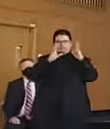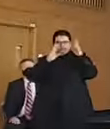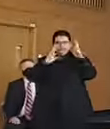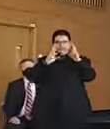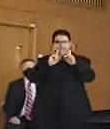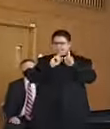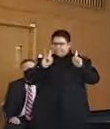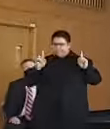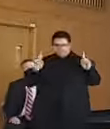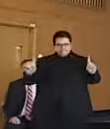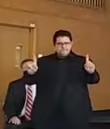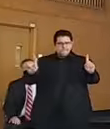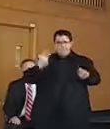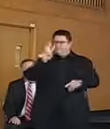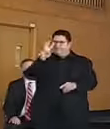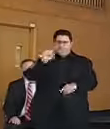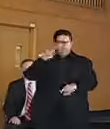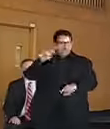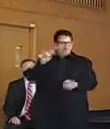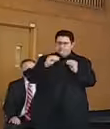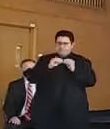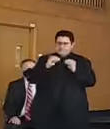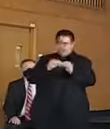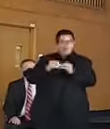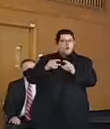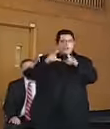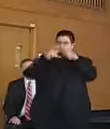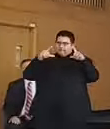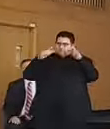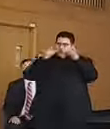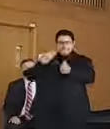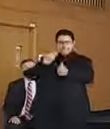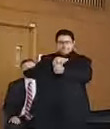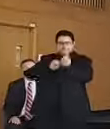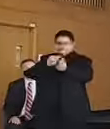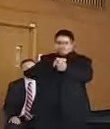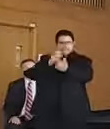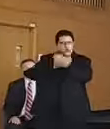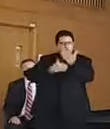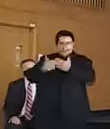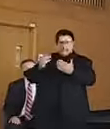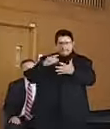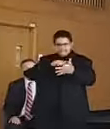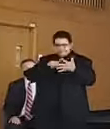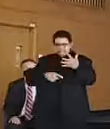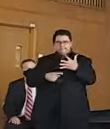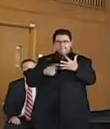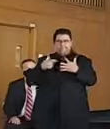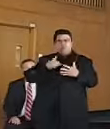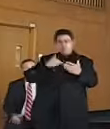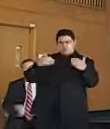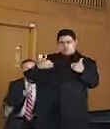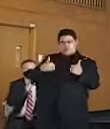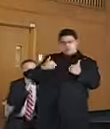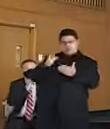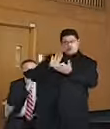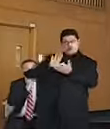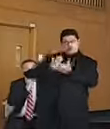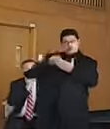more, masks, hand washing, hygiene, and more. We as a system have had students in school for almost